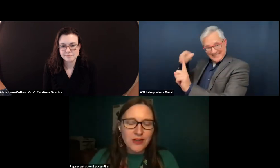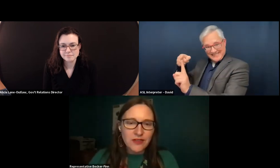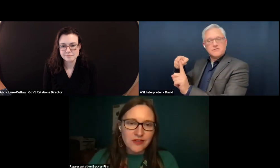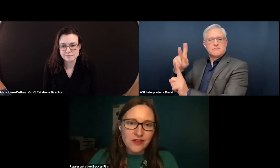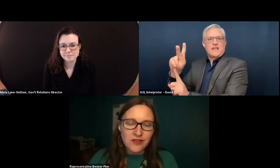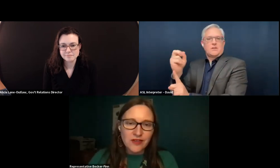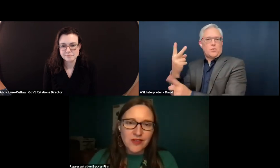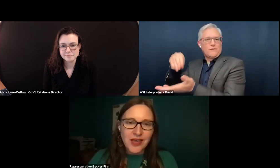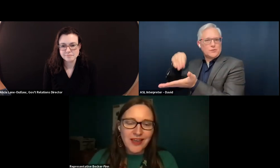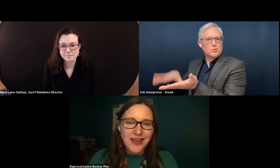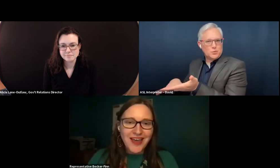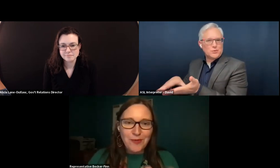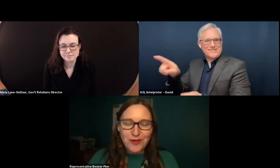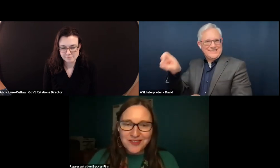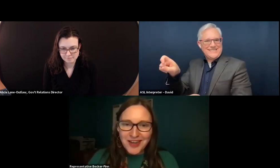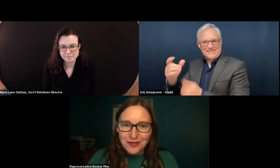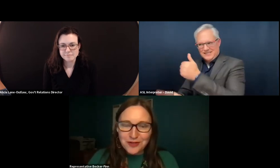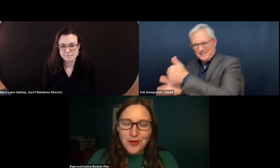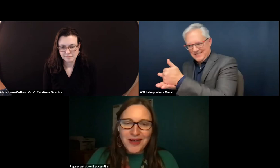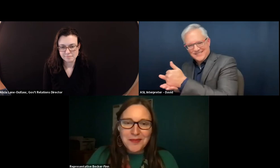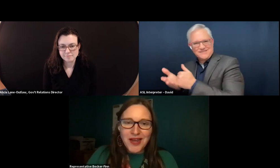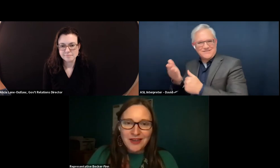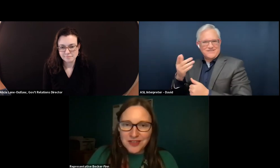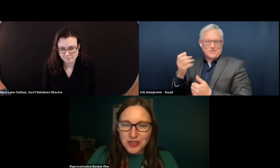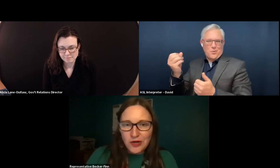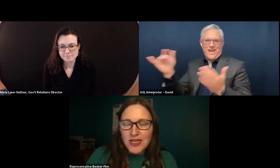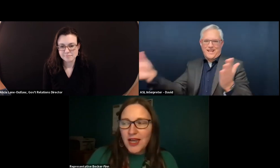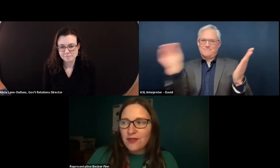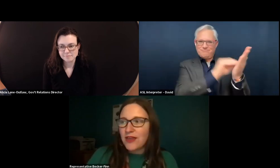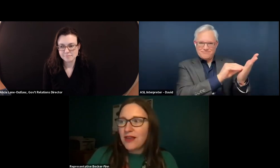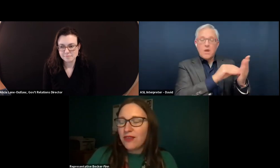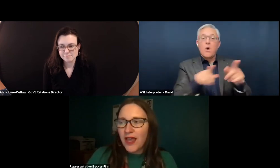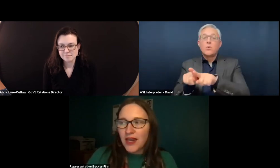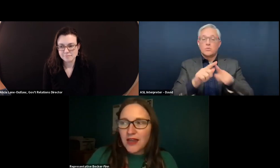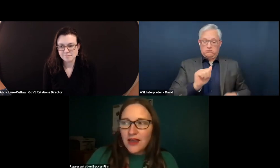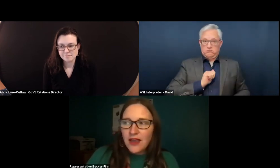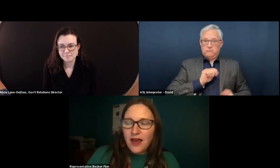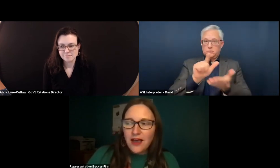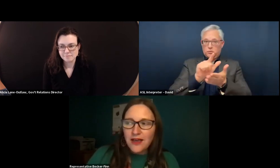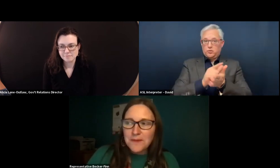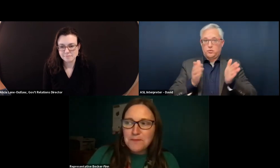who needed this assistance. I will say also, as an attorney, I think that